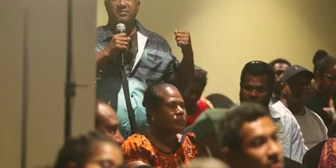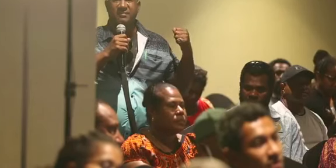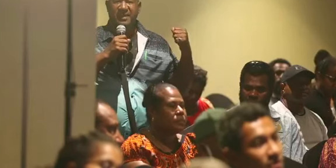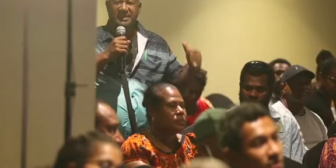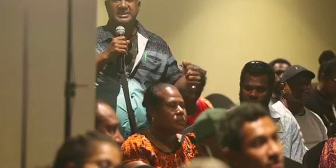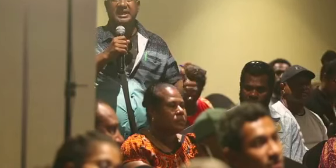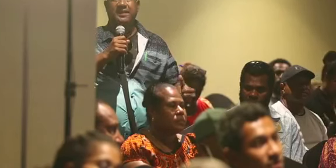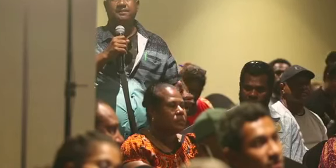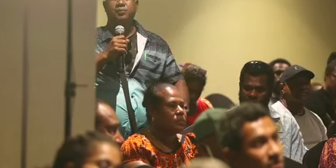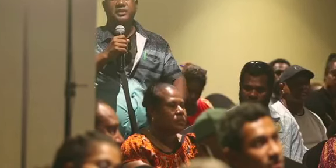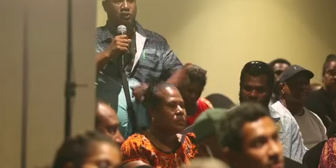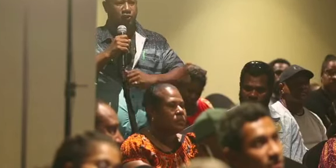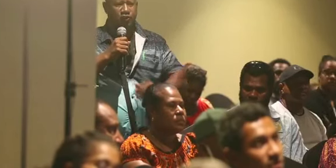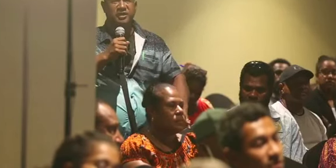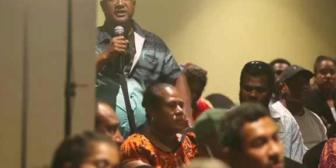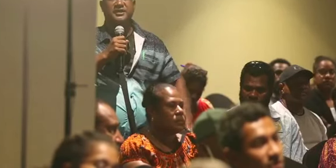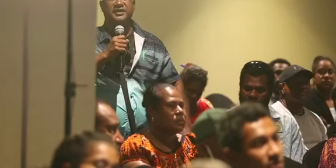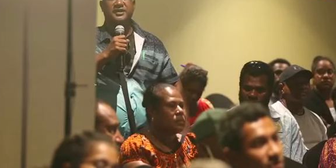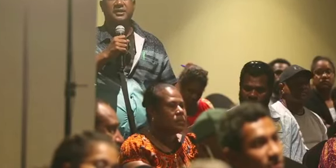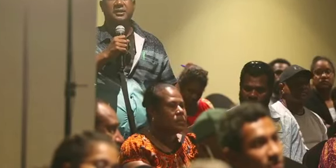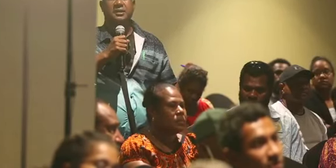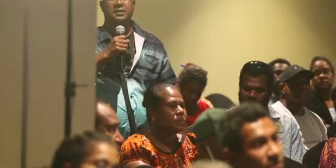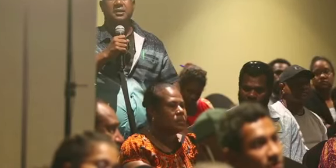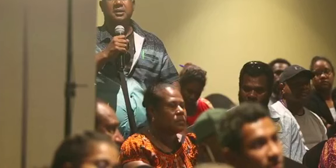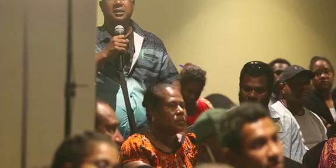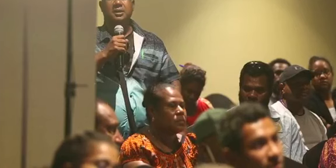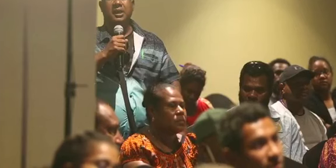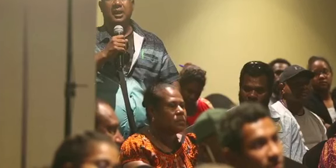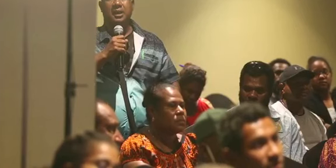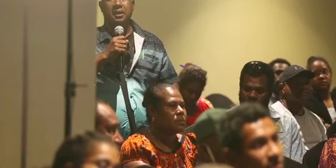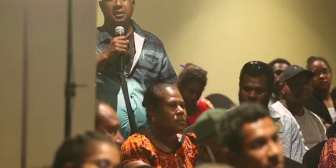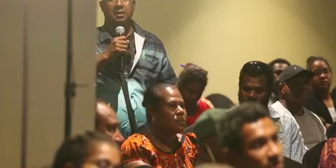Only Hamamas stop without doing anything.